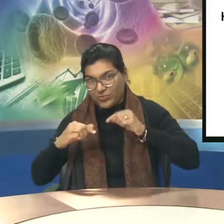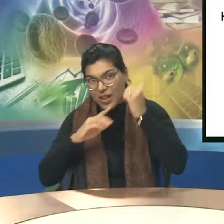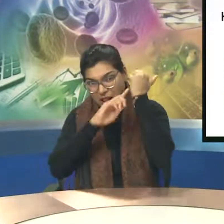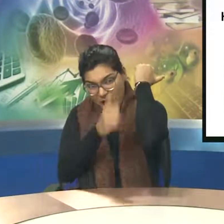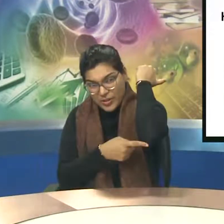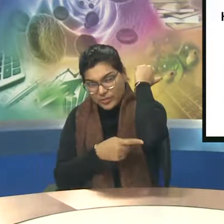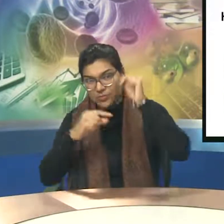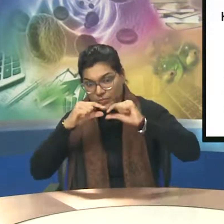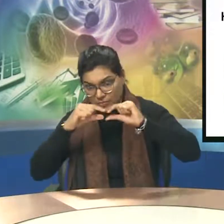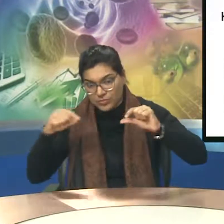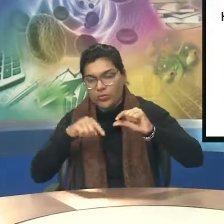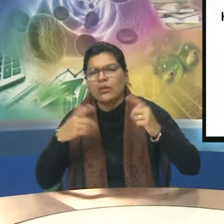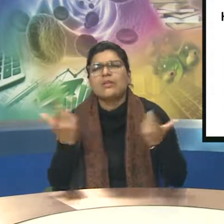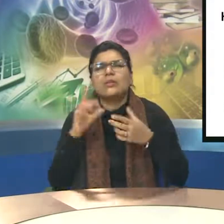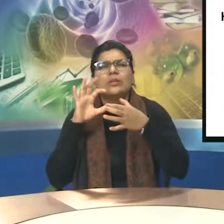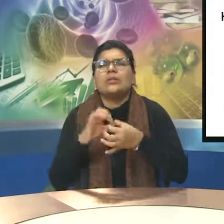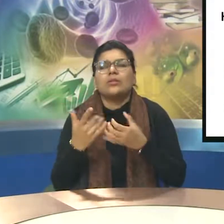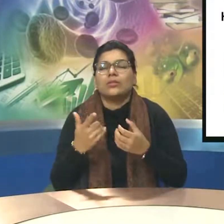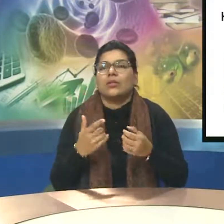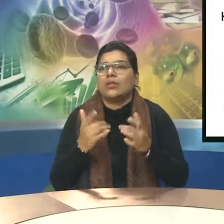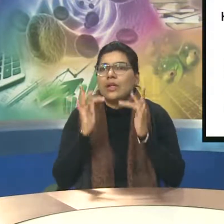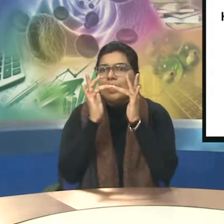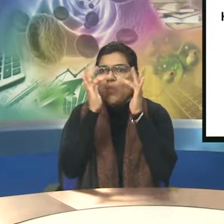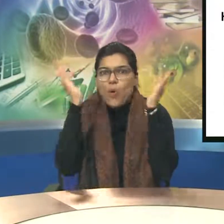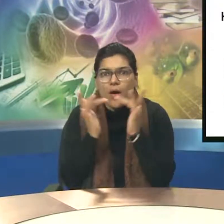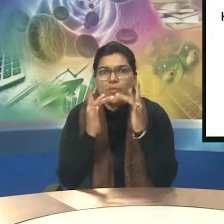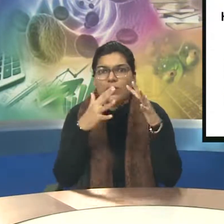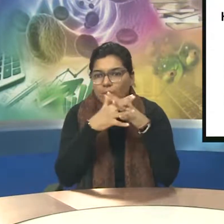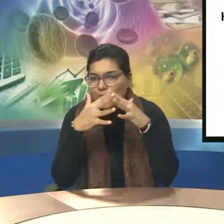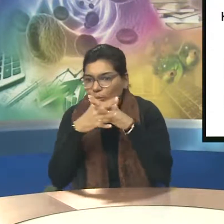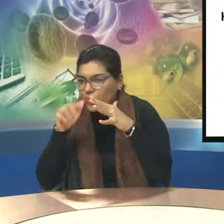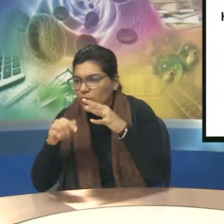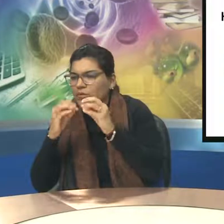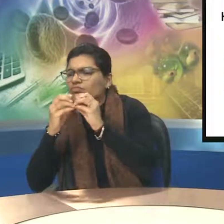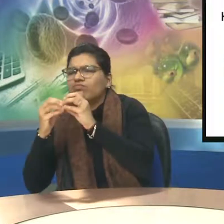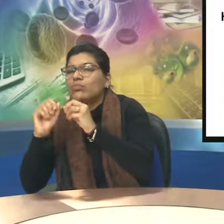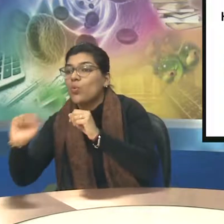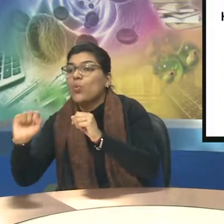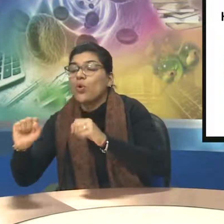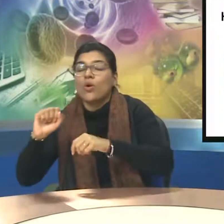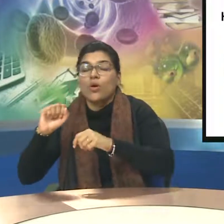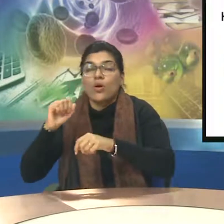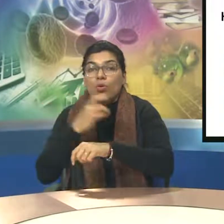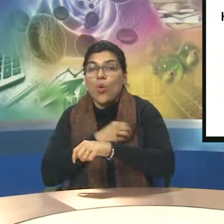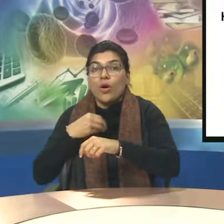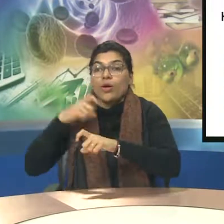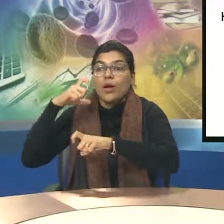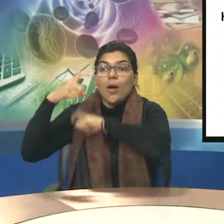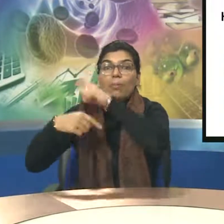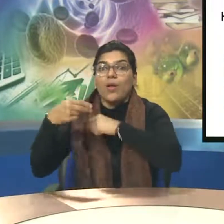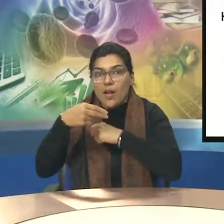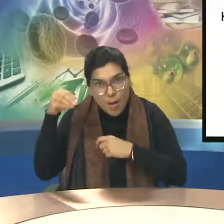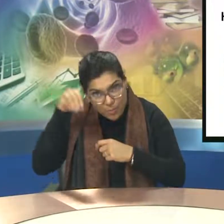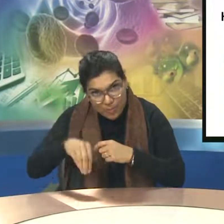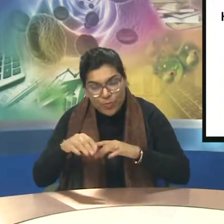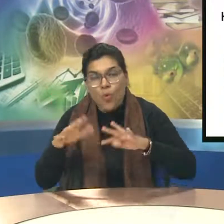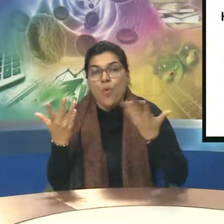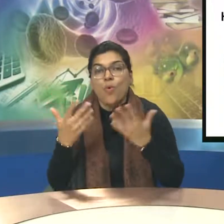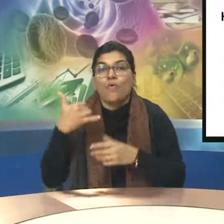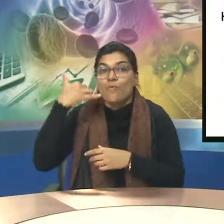footer, for the patient slip. In front of the header, your name has